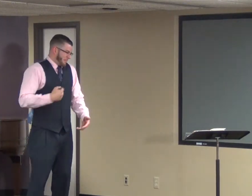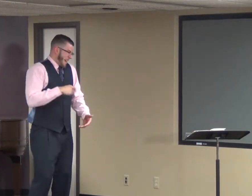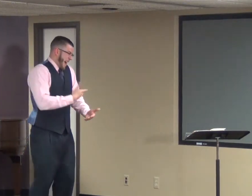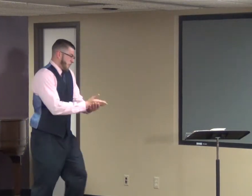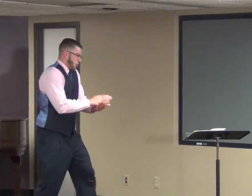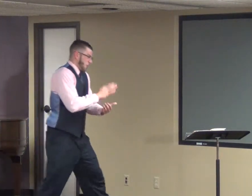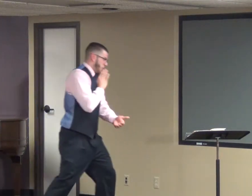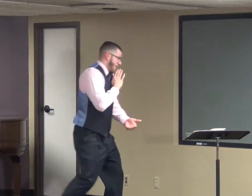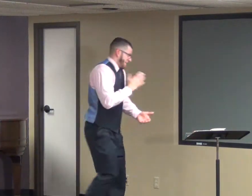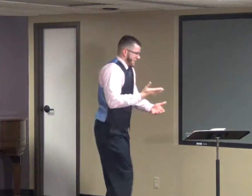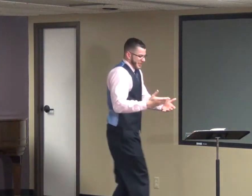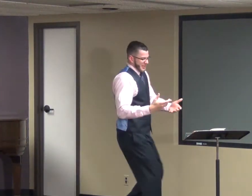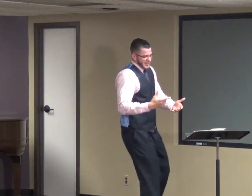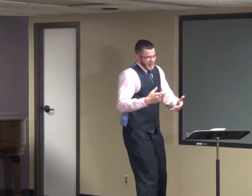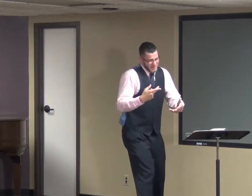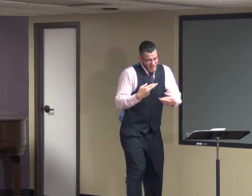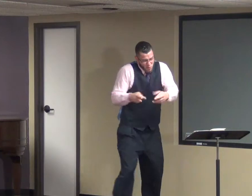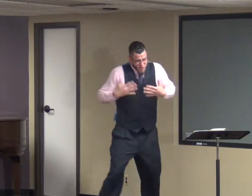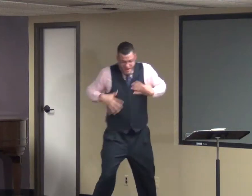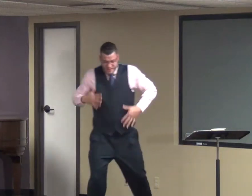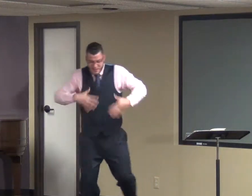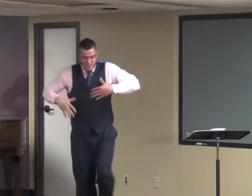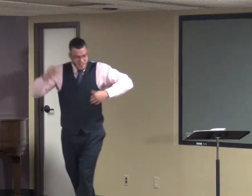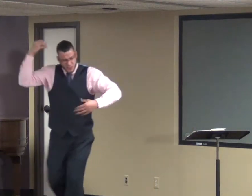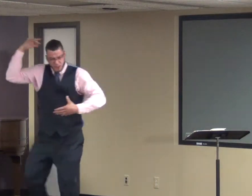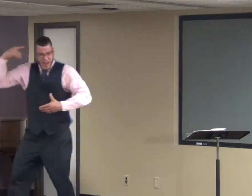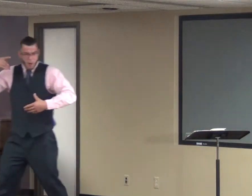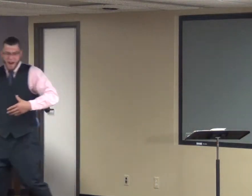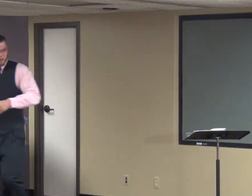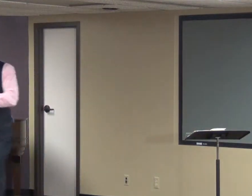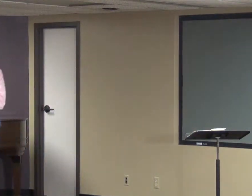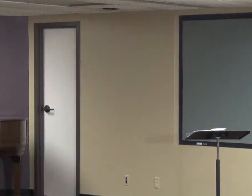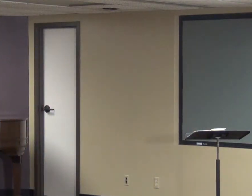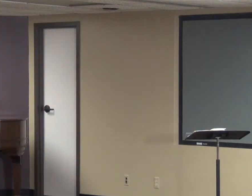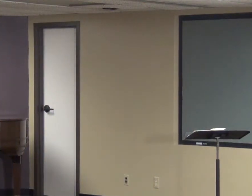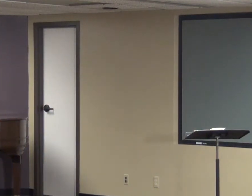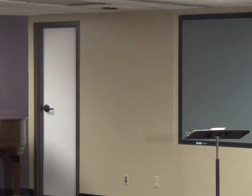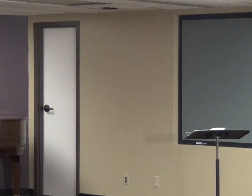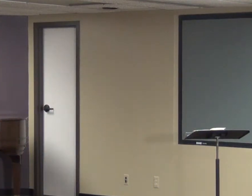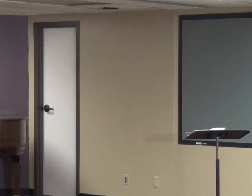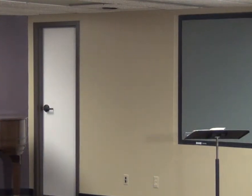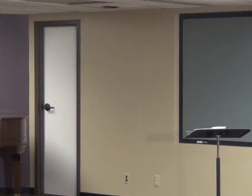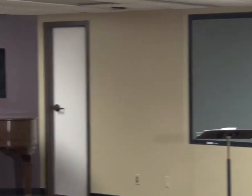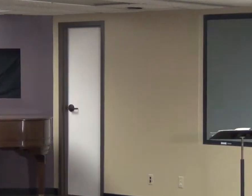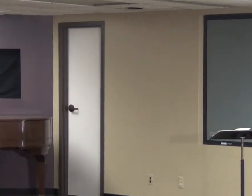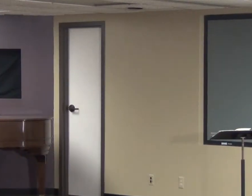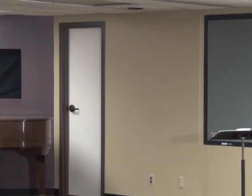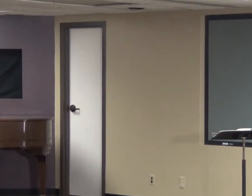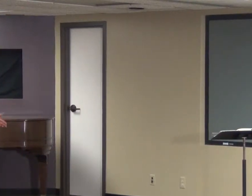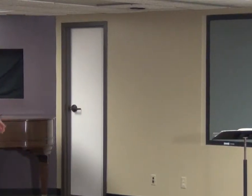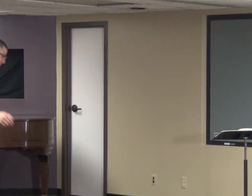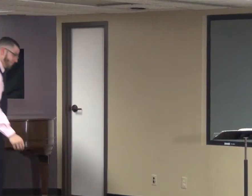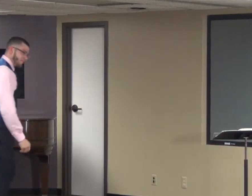I have to cook breakfast. I have to get ready. I have to take a shower. I have to go to work. I don't have enough time for God.